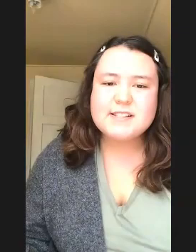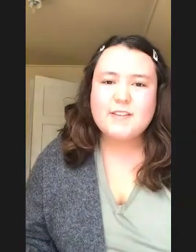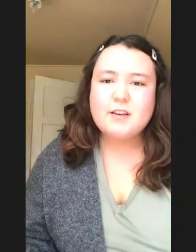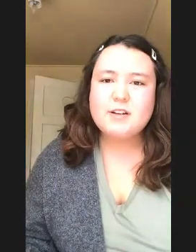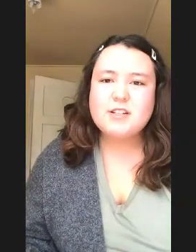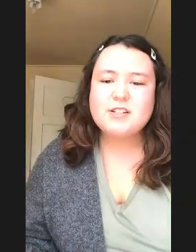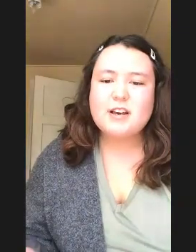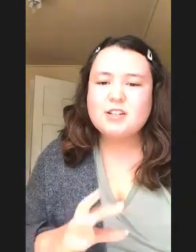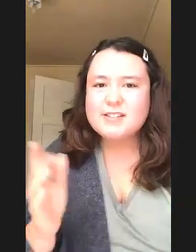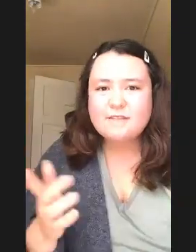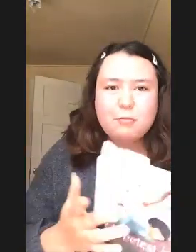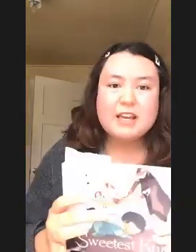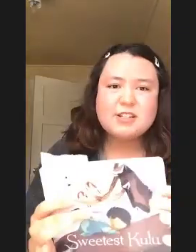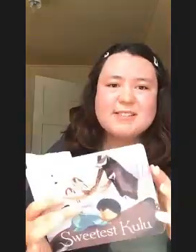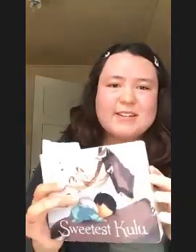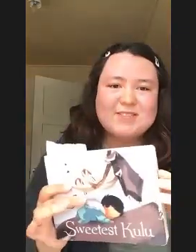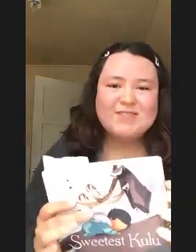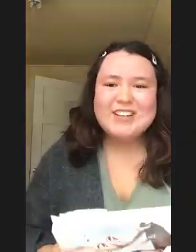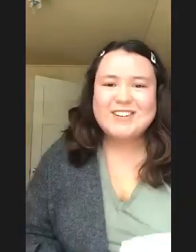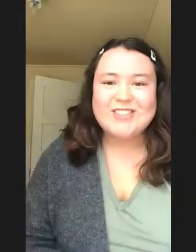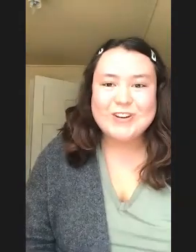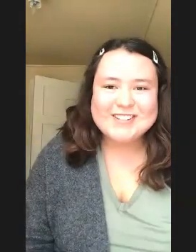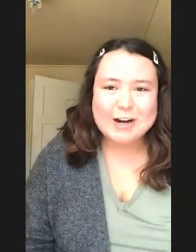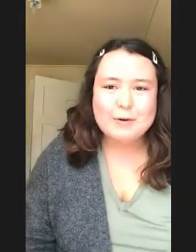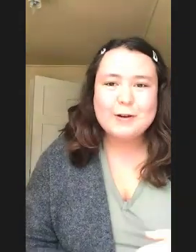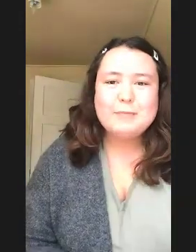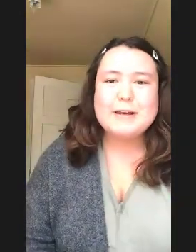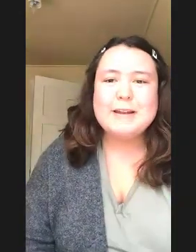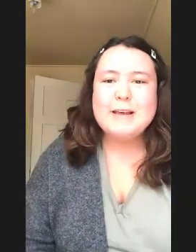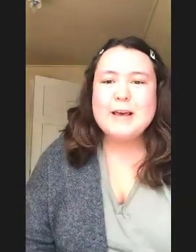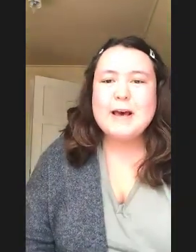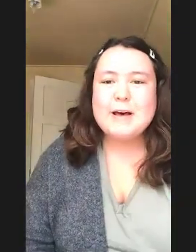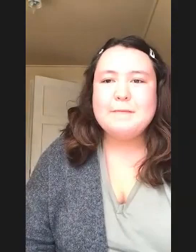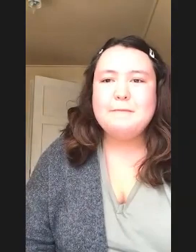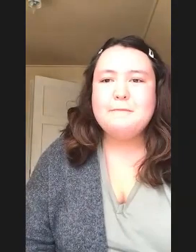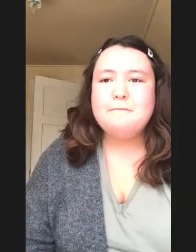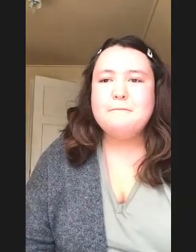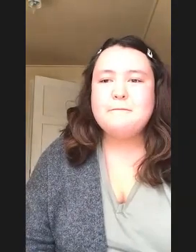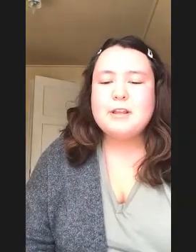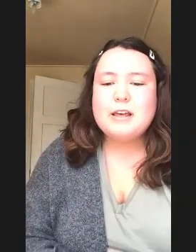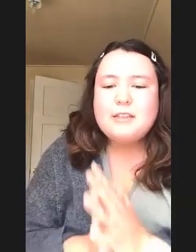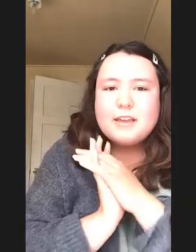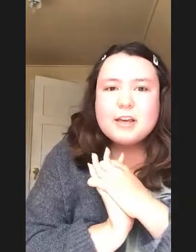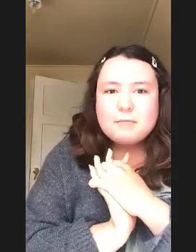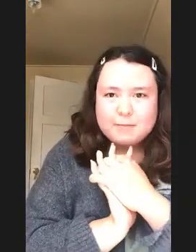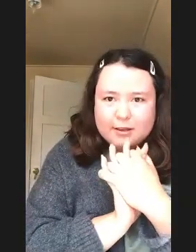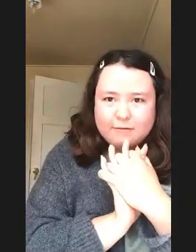sign language, just a few pages, not the whole entire book, but I think maybe if we